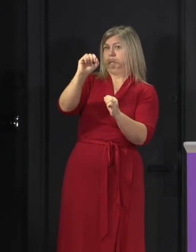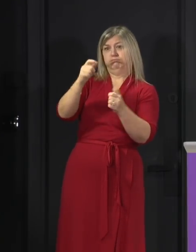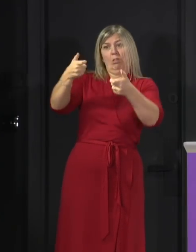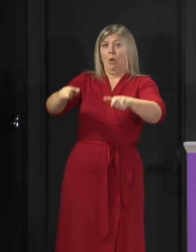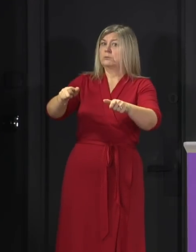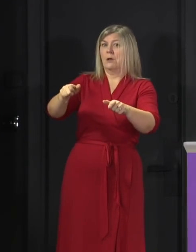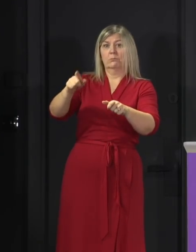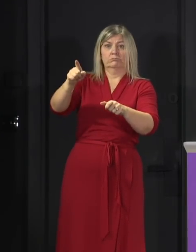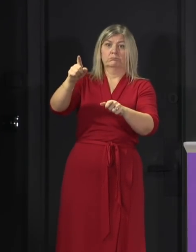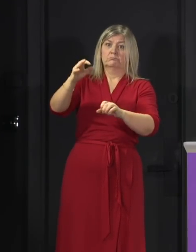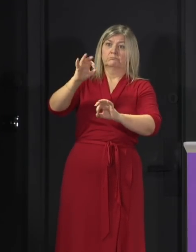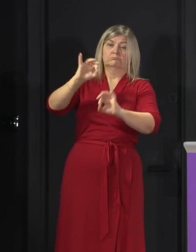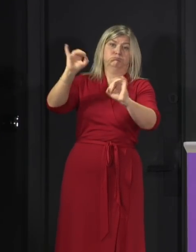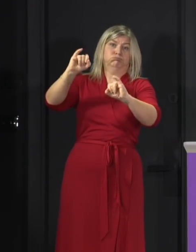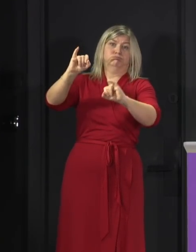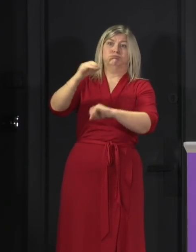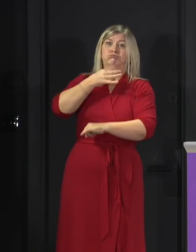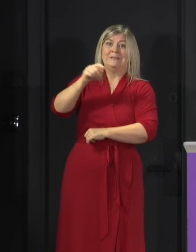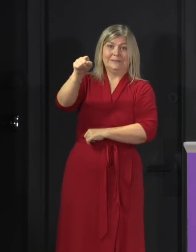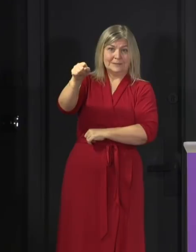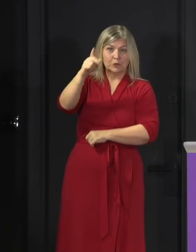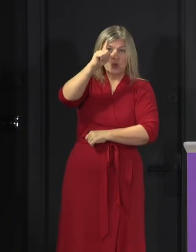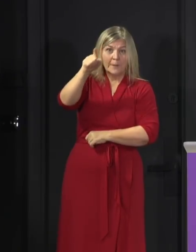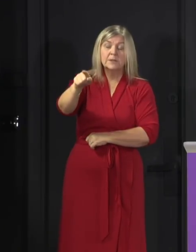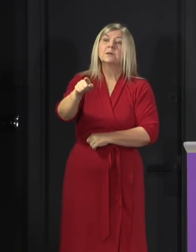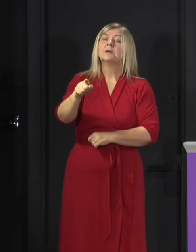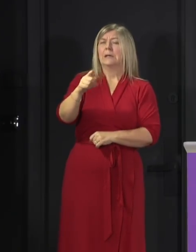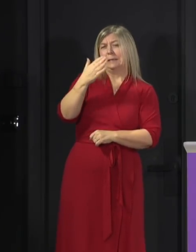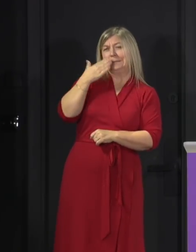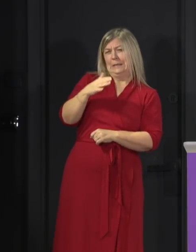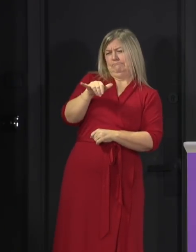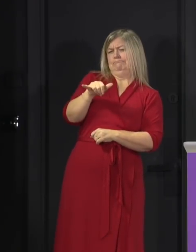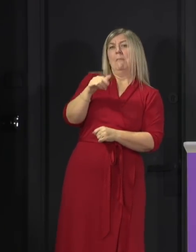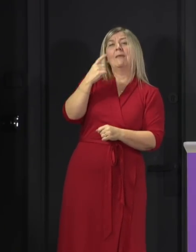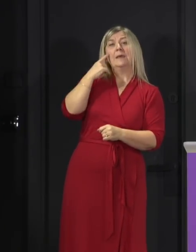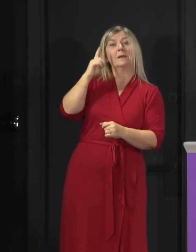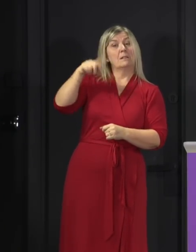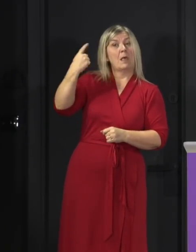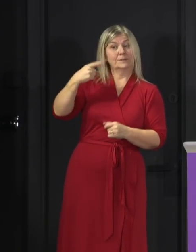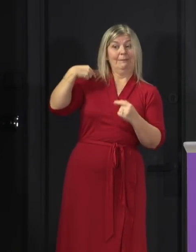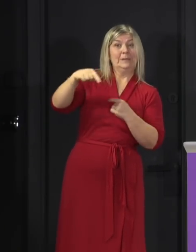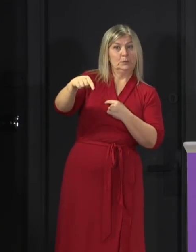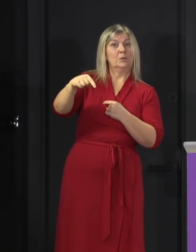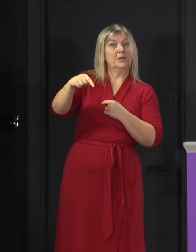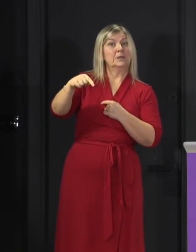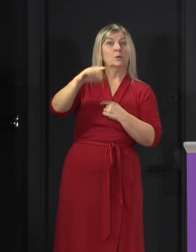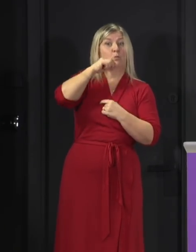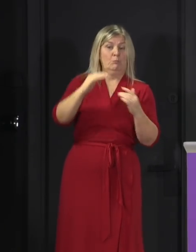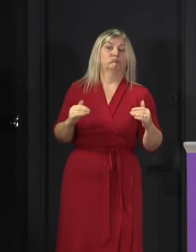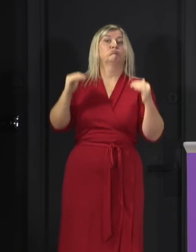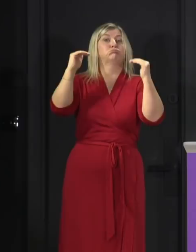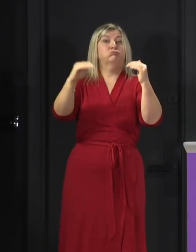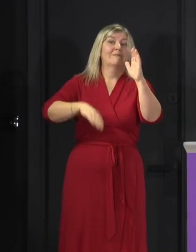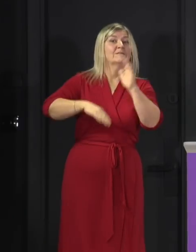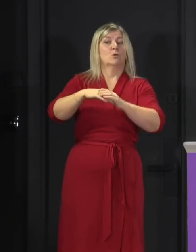lockdown, and there's speculation that this week the whole of London will go into England's highest tier of protection, which includes full